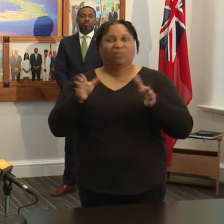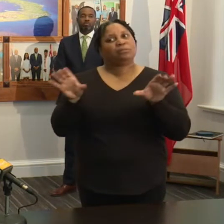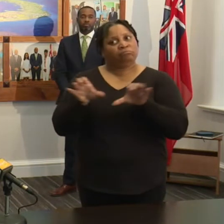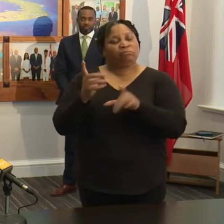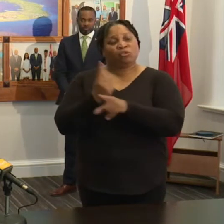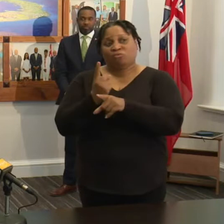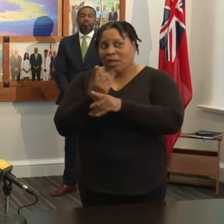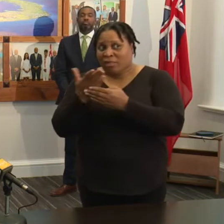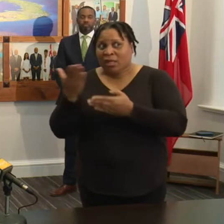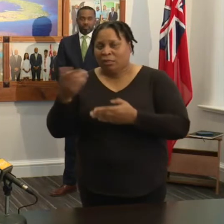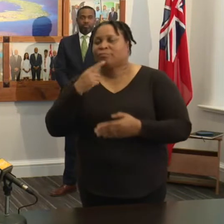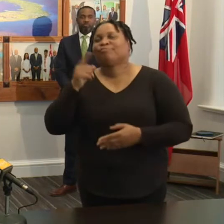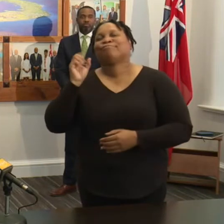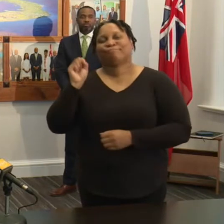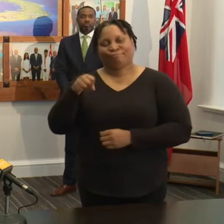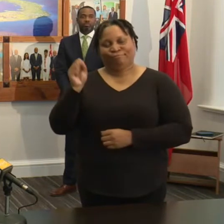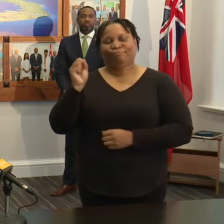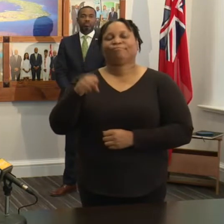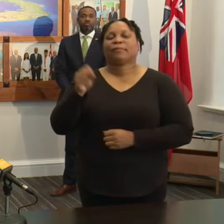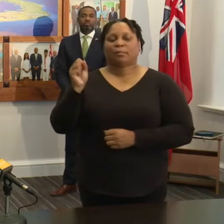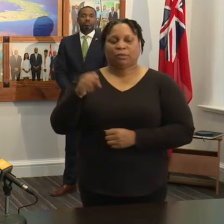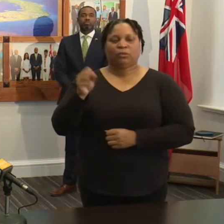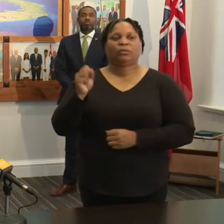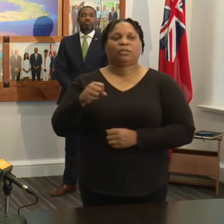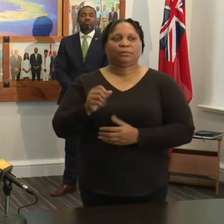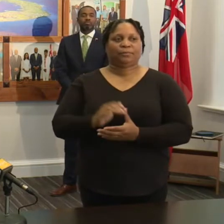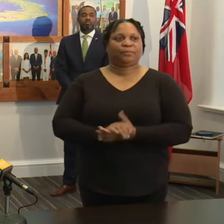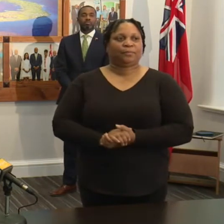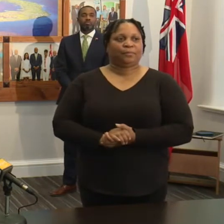right thing. Absolutely, absolutely.